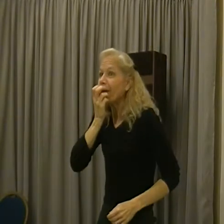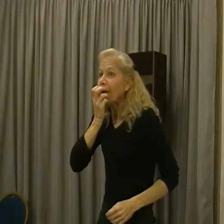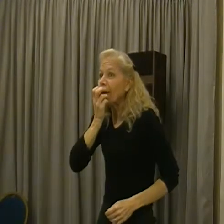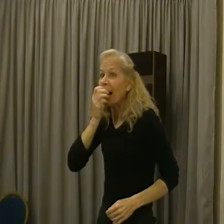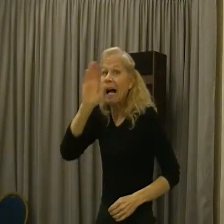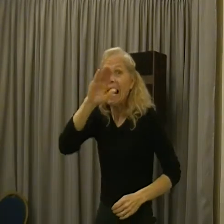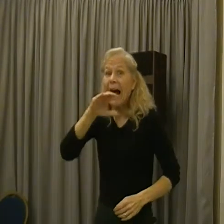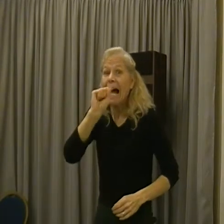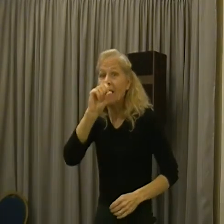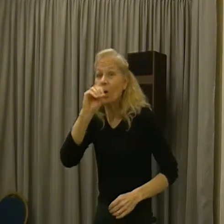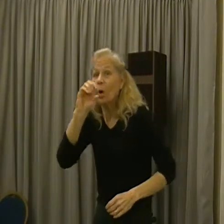plane.